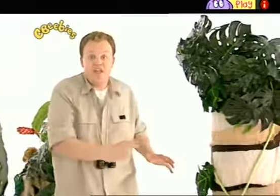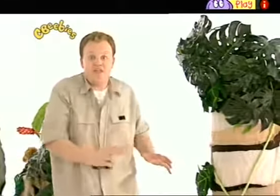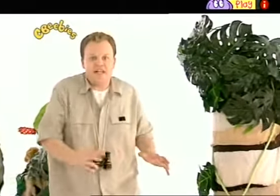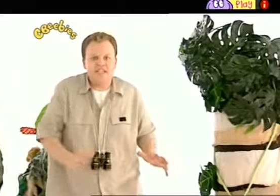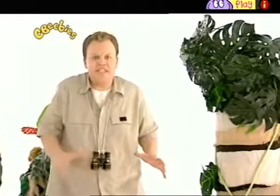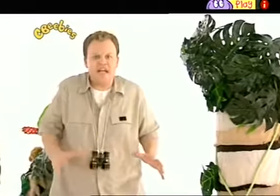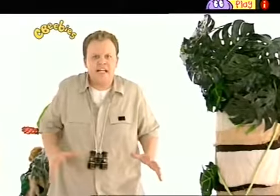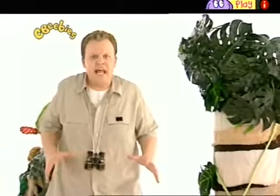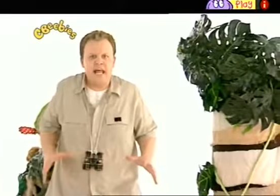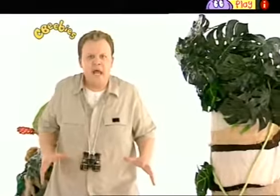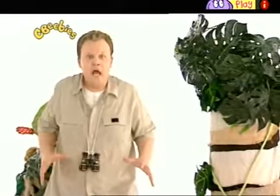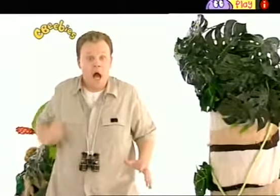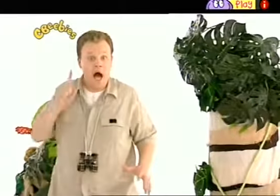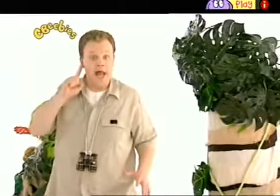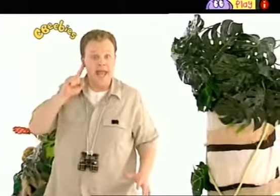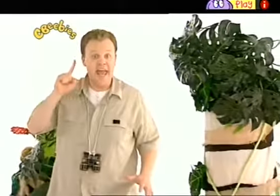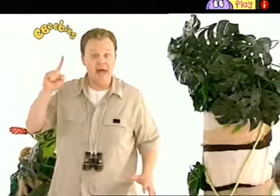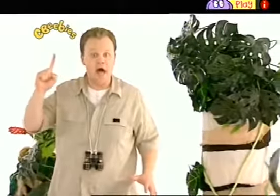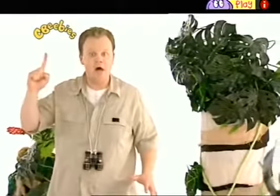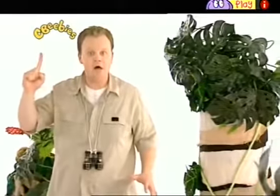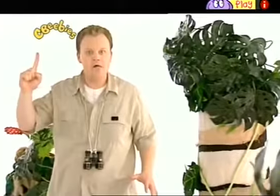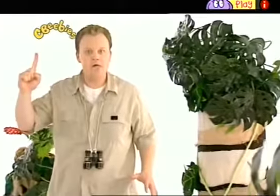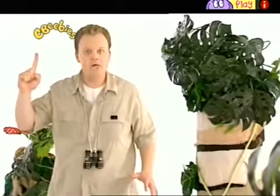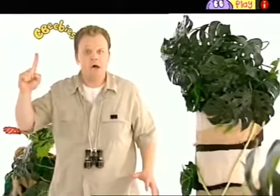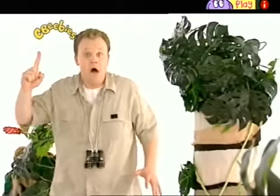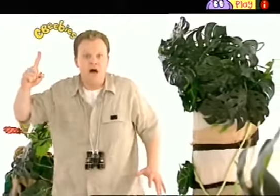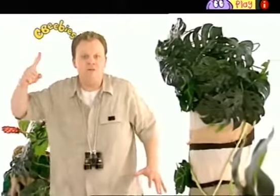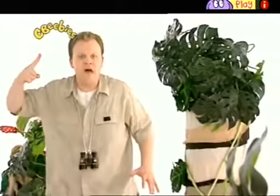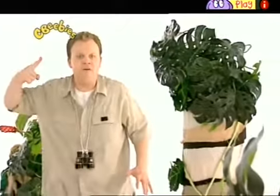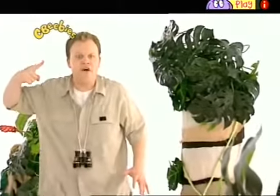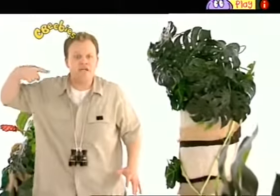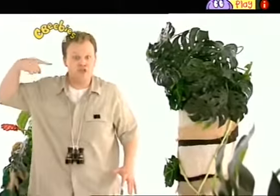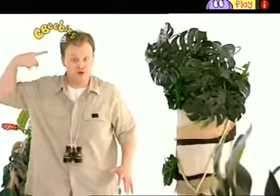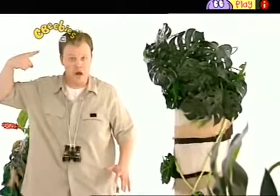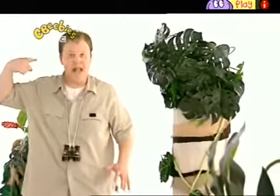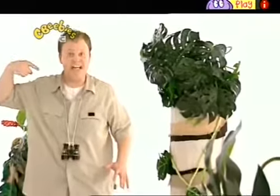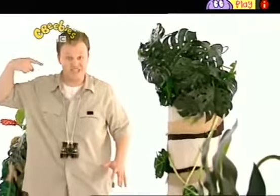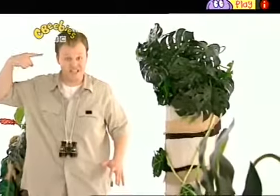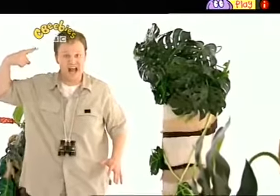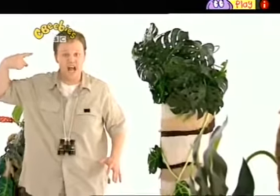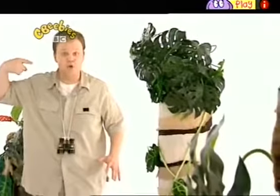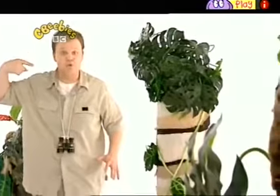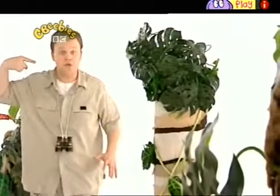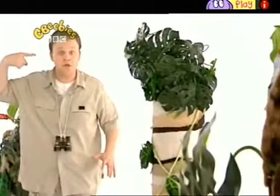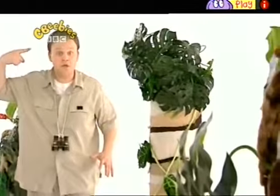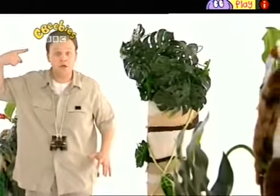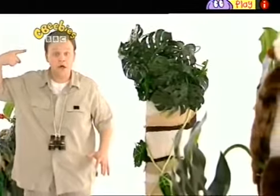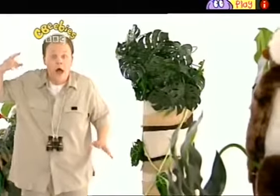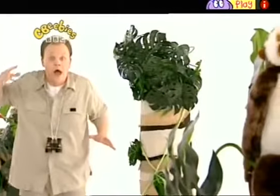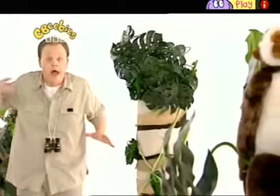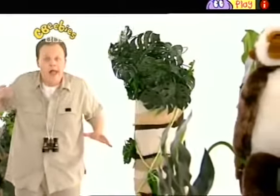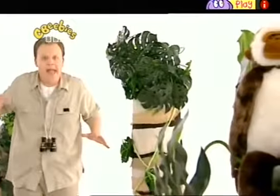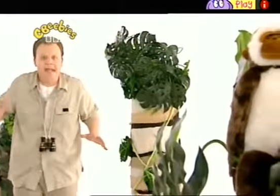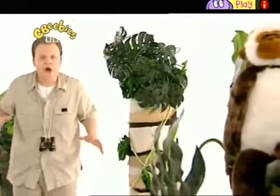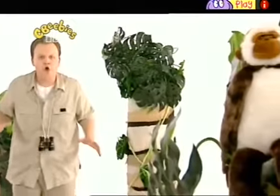Then suddenly, I hear a very strange sound. It